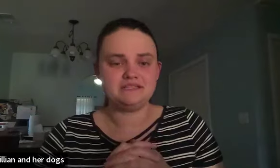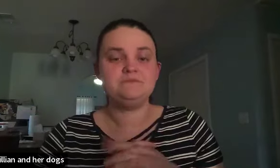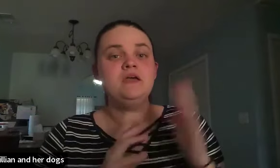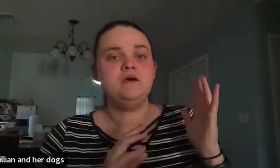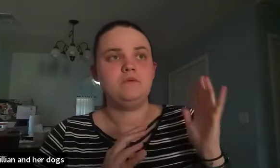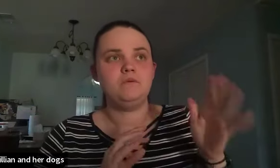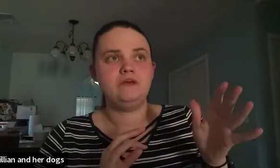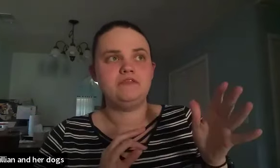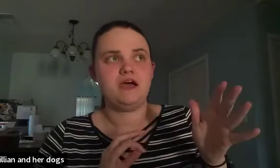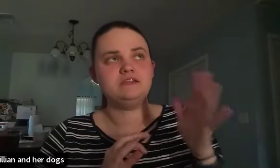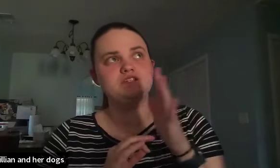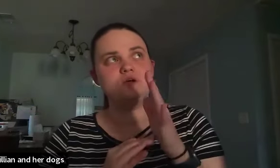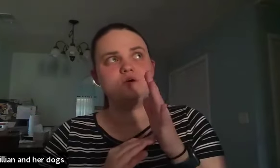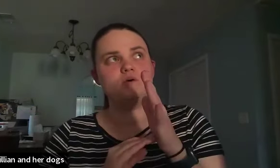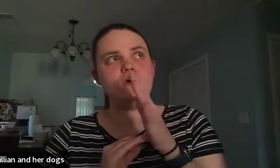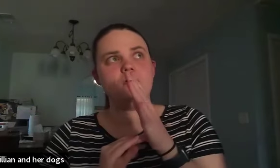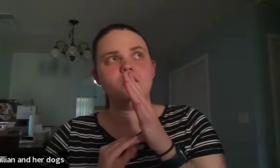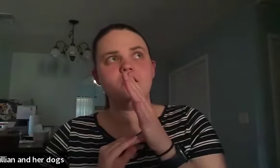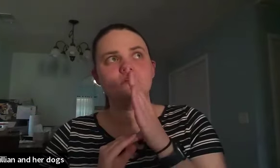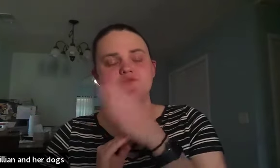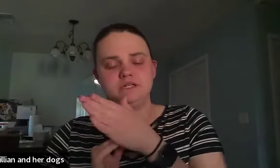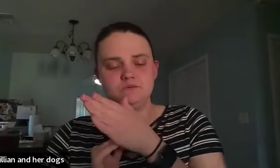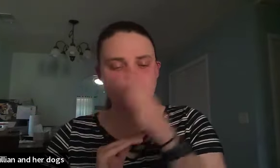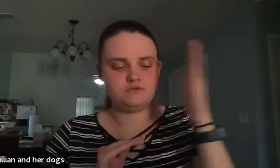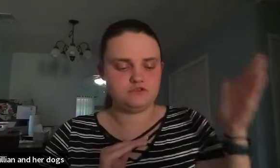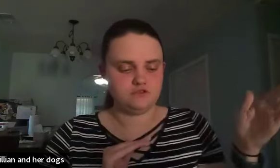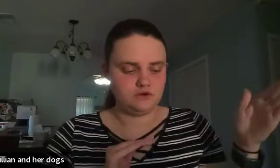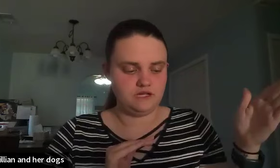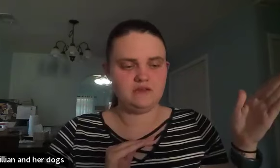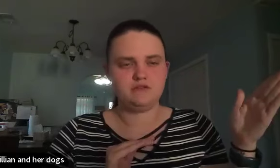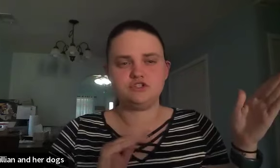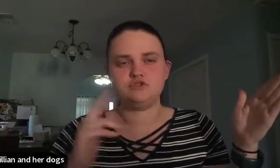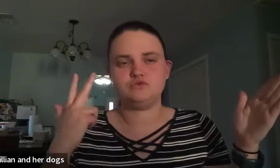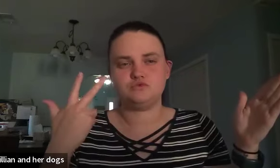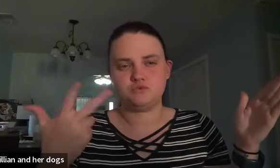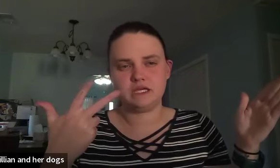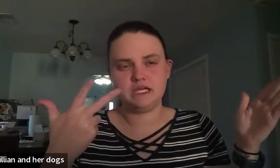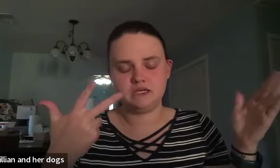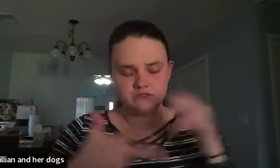Anyways, with that, so our 21 through 30, there's 3